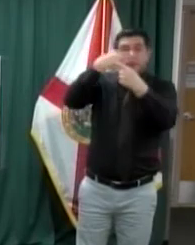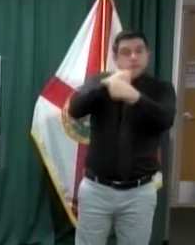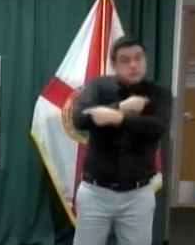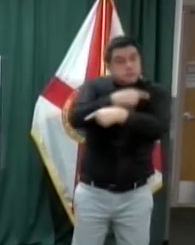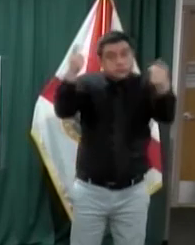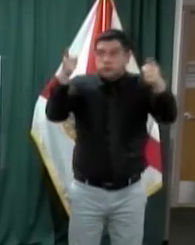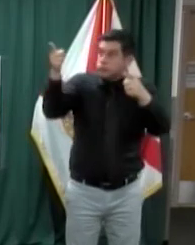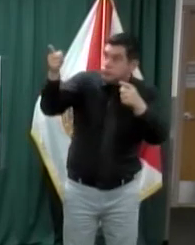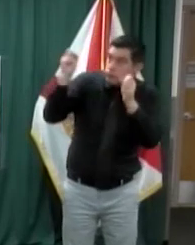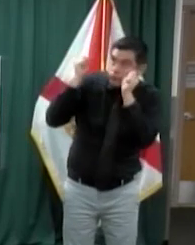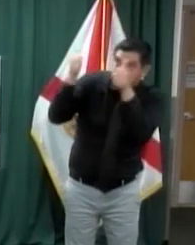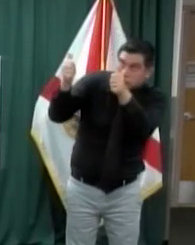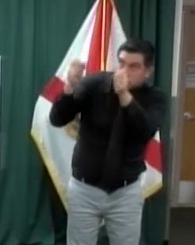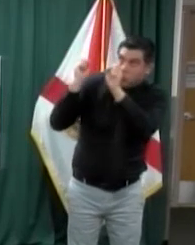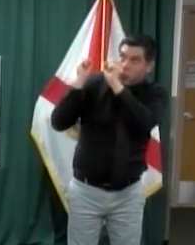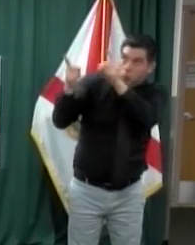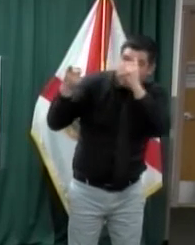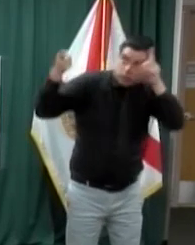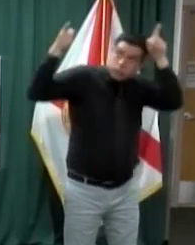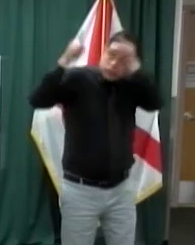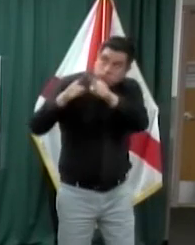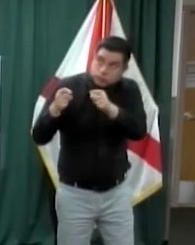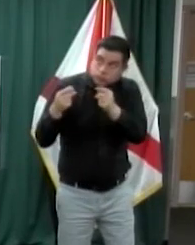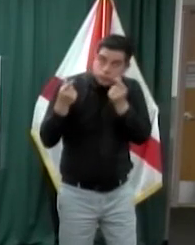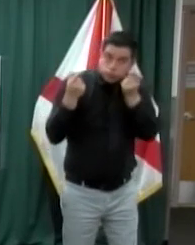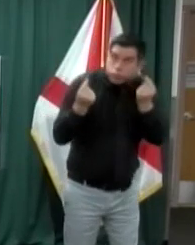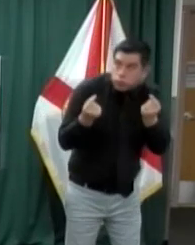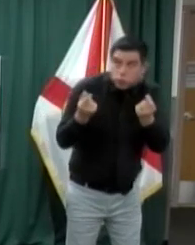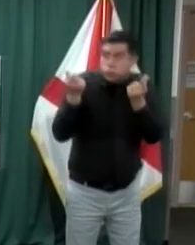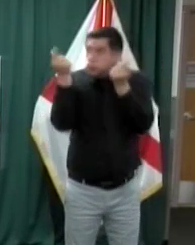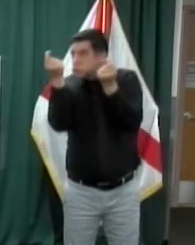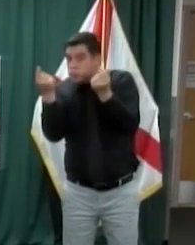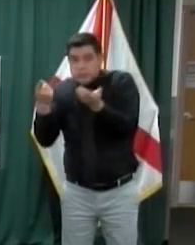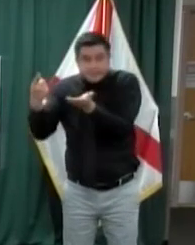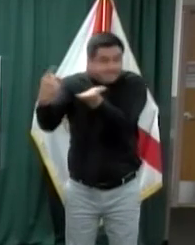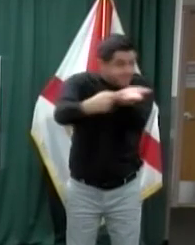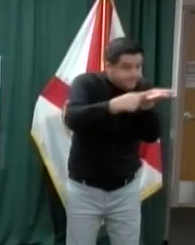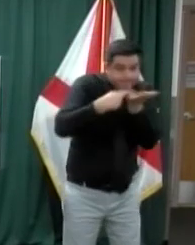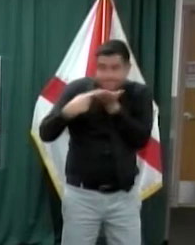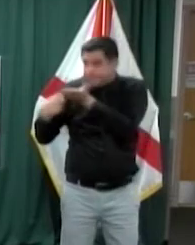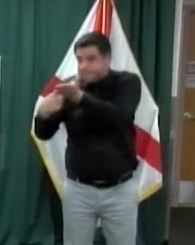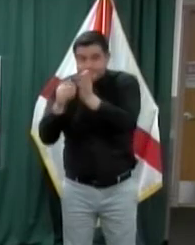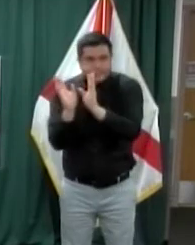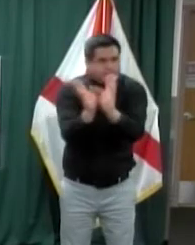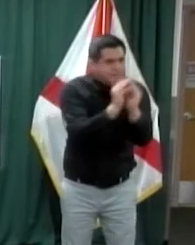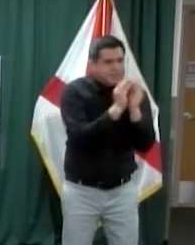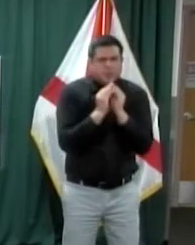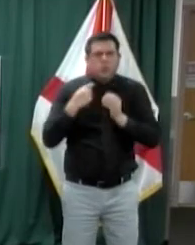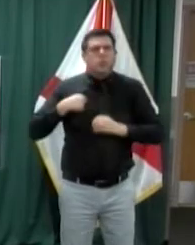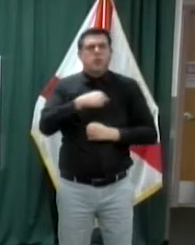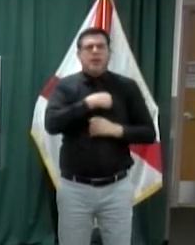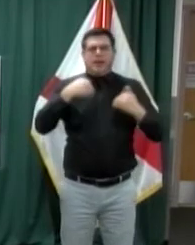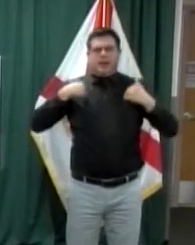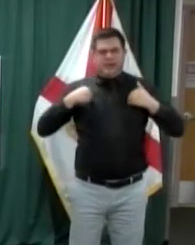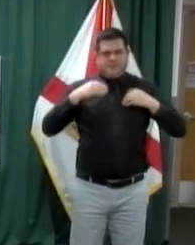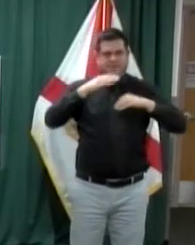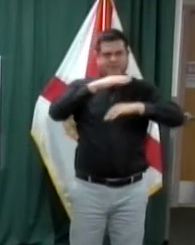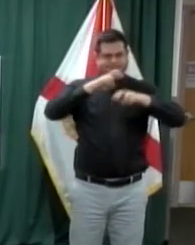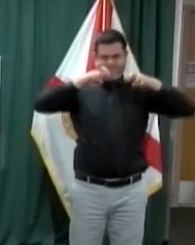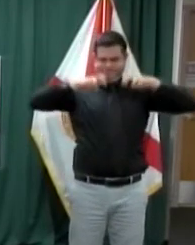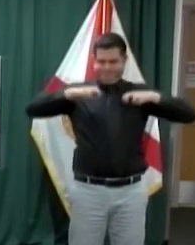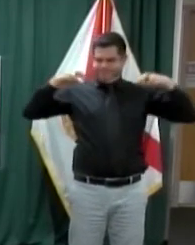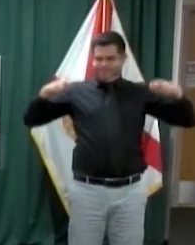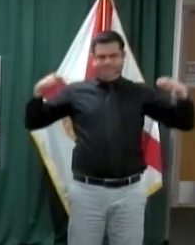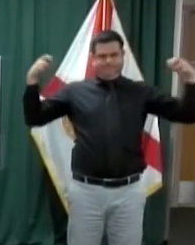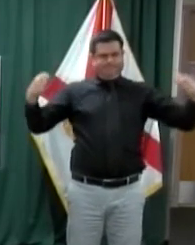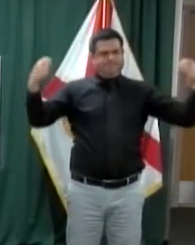County. So I want to share with you who sits on that advisory board and task force here in Seminole County. The executive policy group